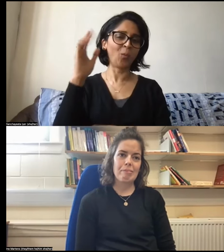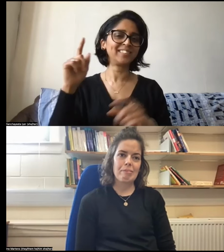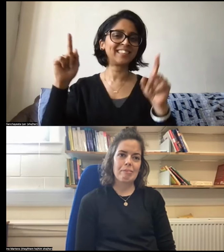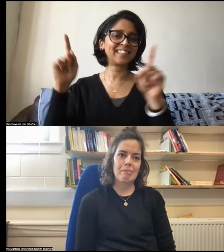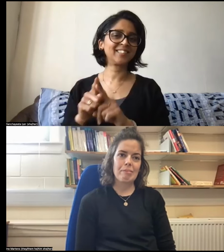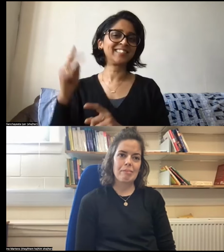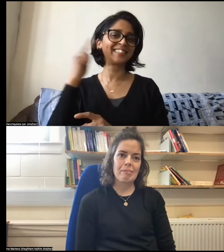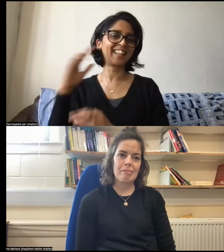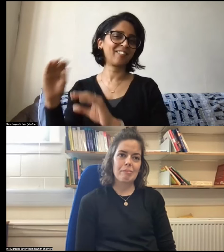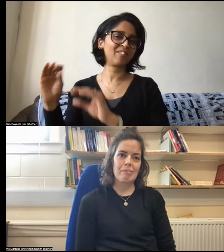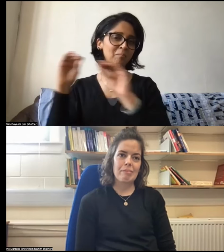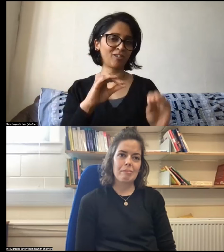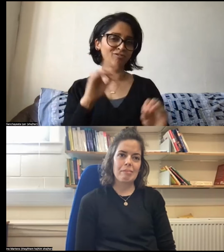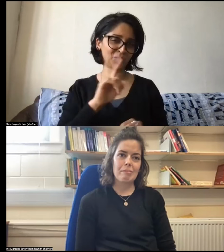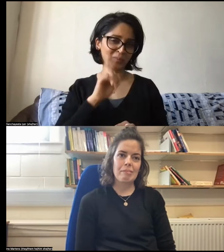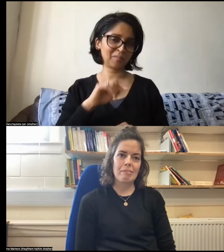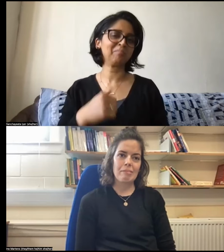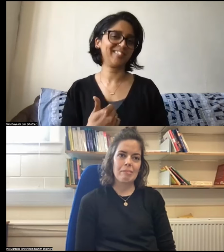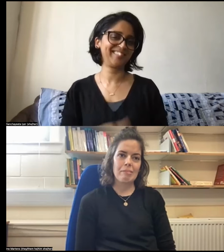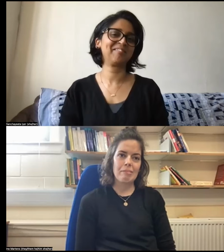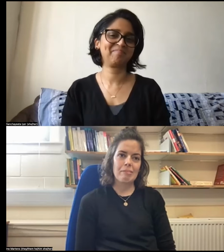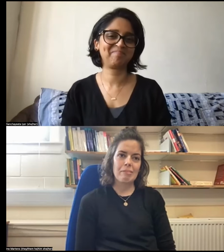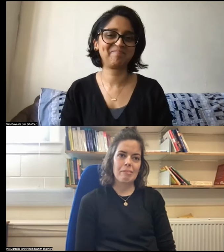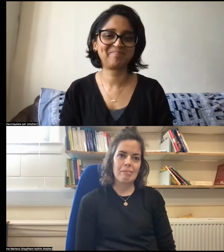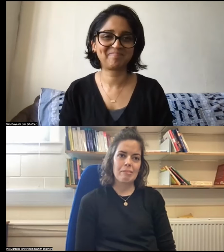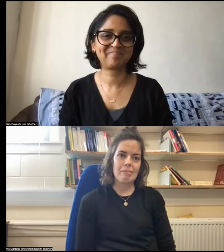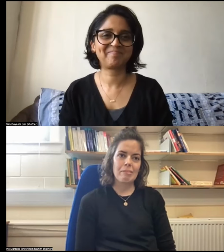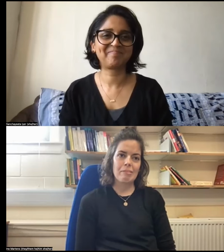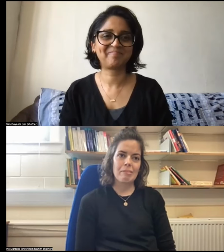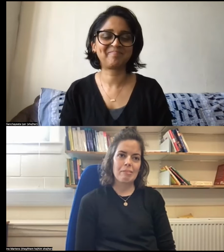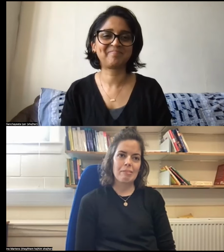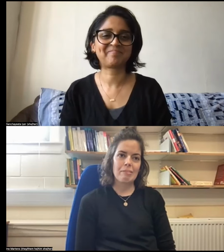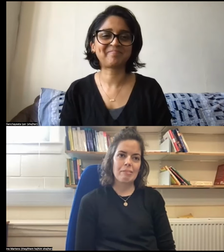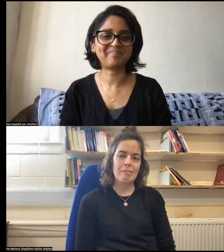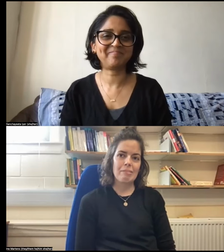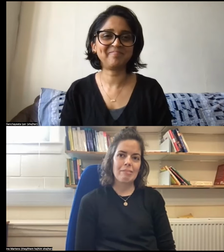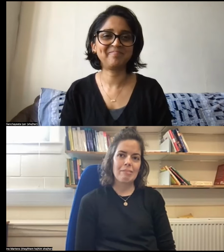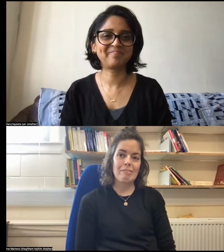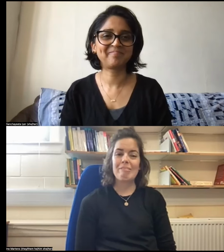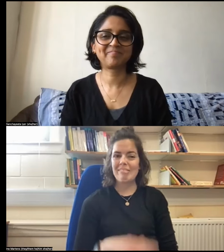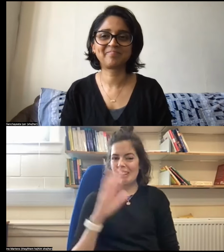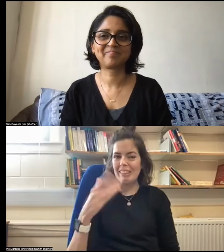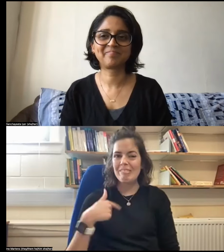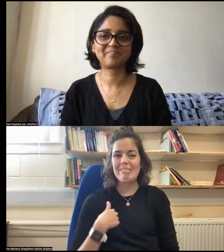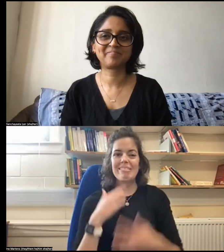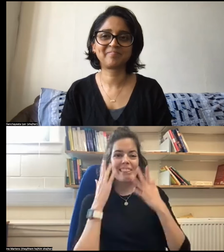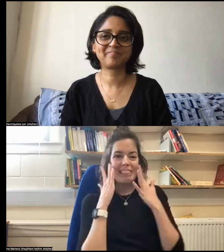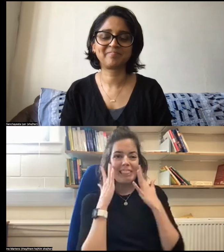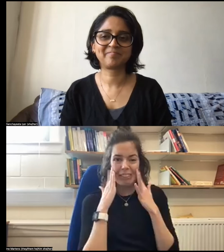I'm going to talk more about what I'm researching about deaf Indian migrants to the UK. I'll talk about that later in my